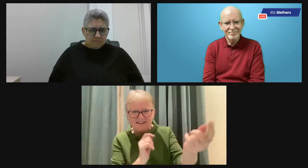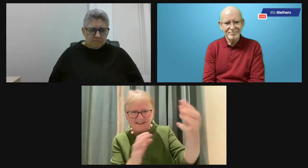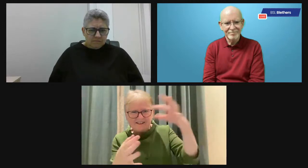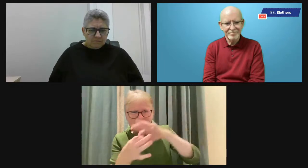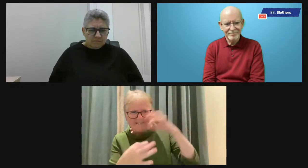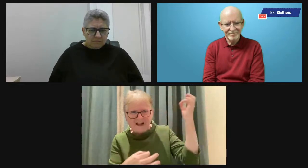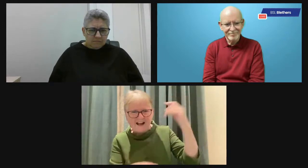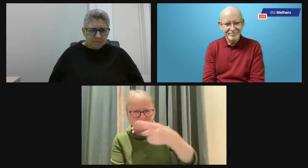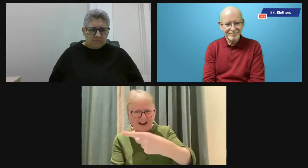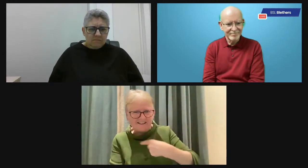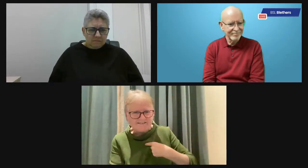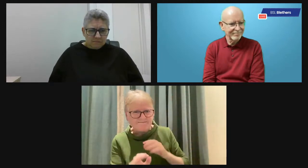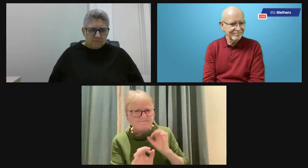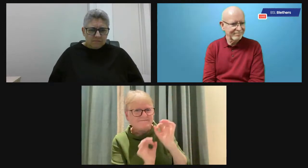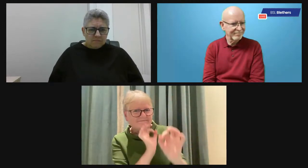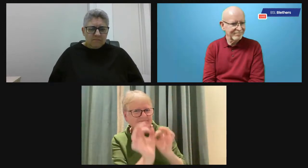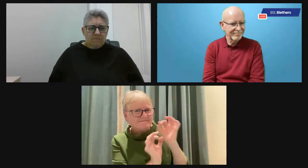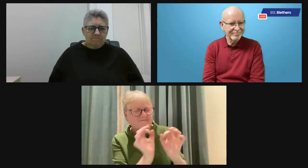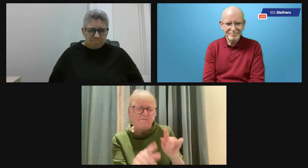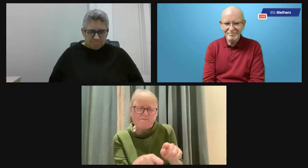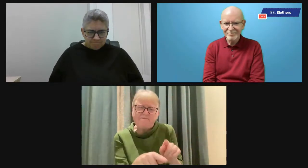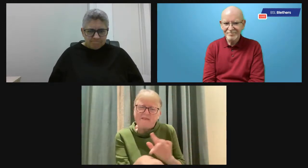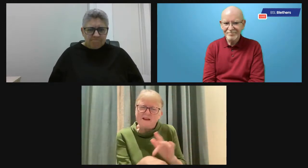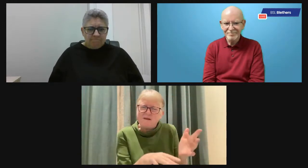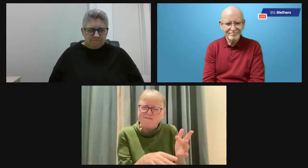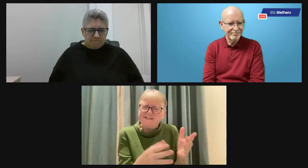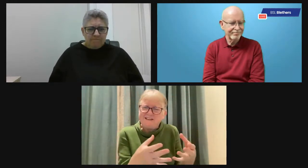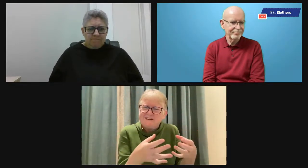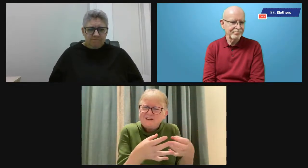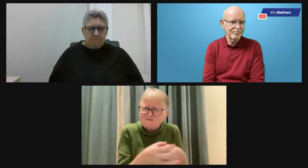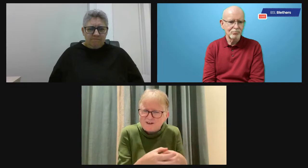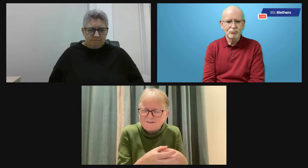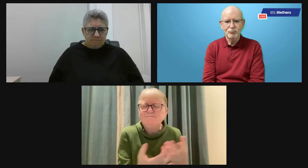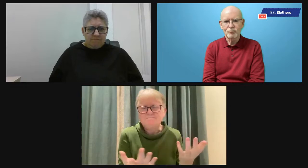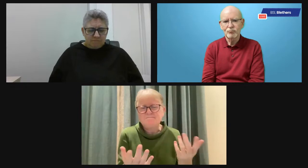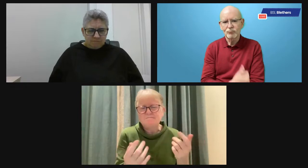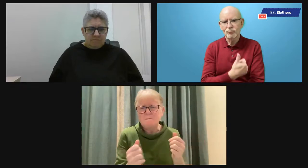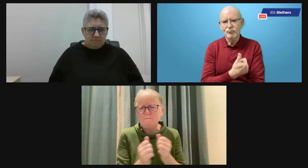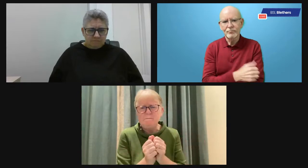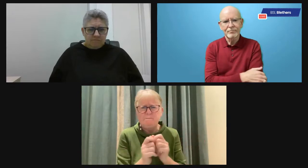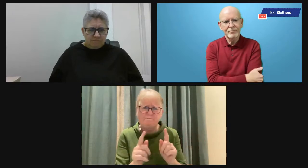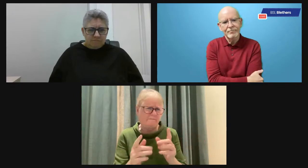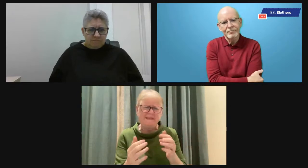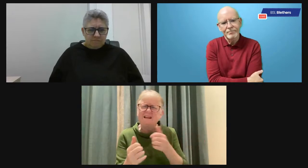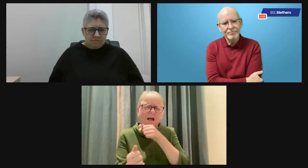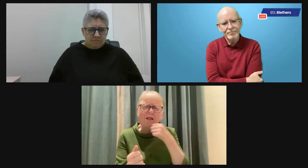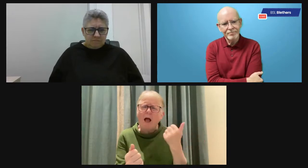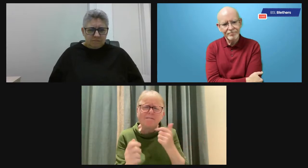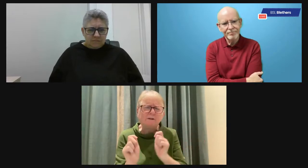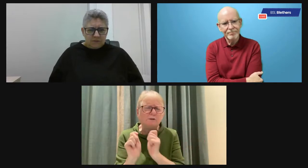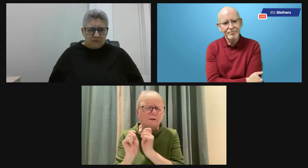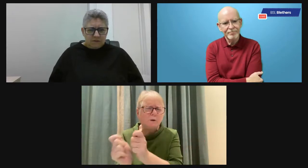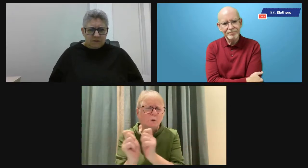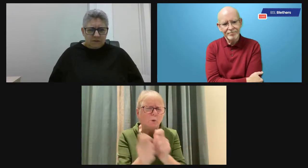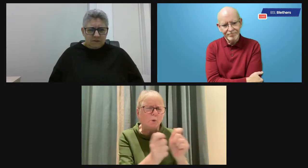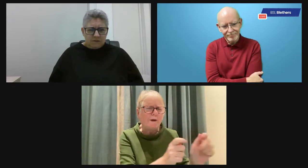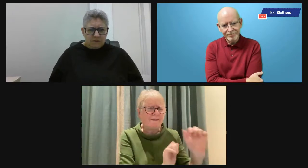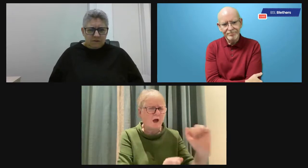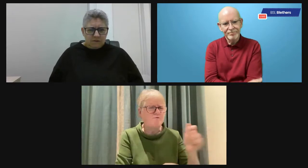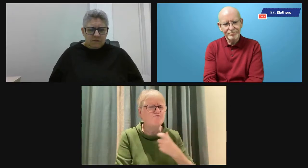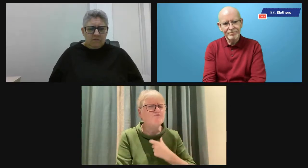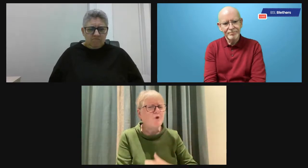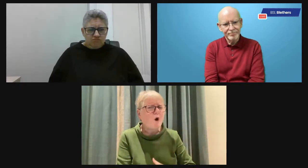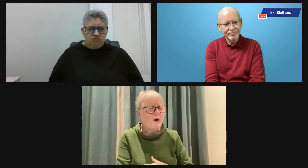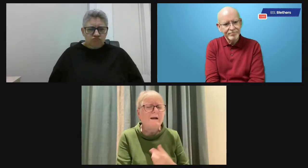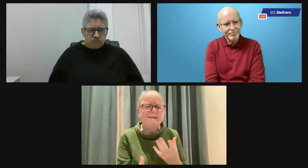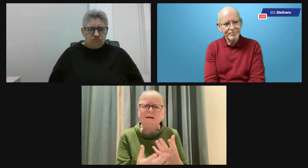can ask them questions. And in the way that you're doing now, we invite a specialist to come in and talk to us and advise our